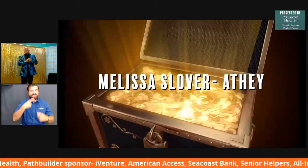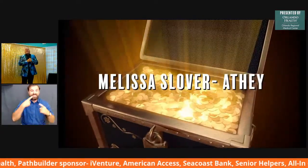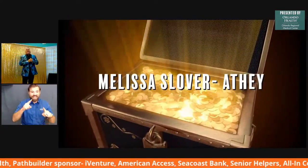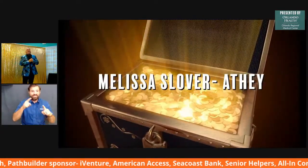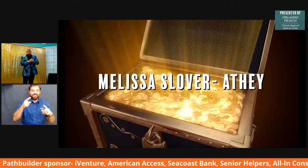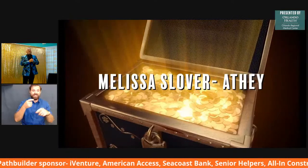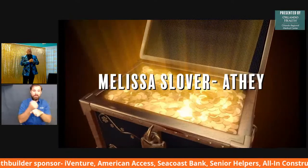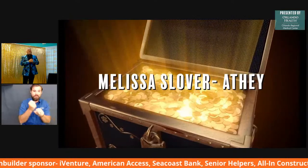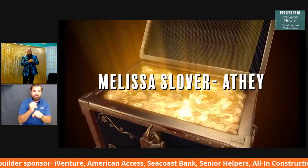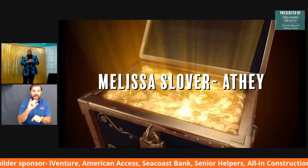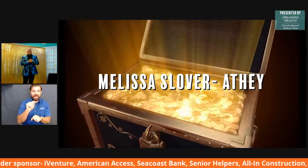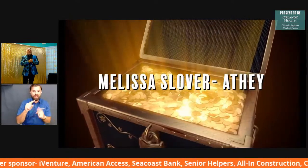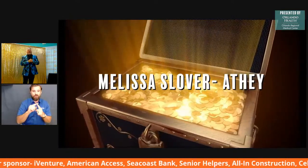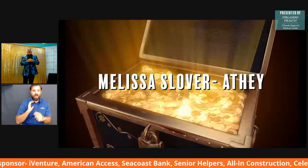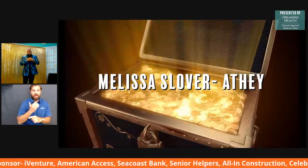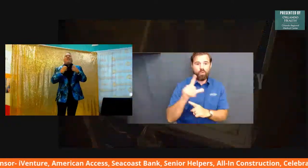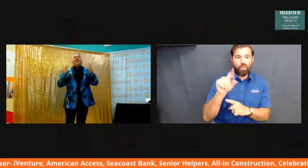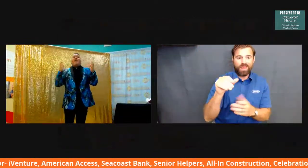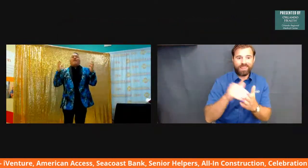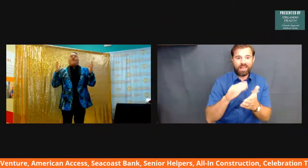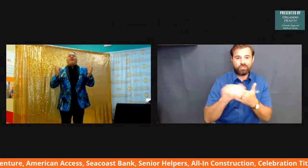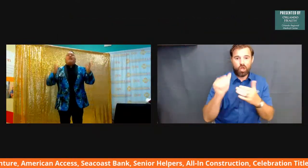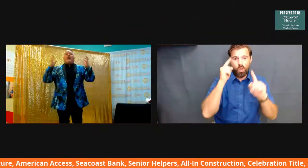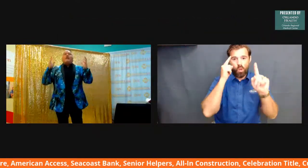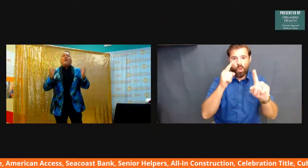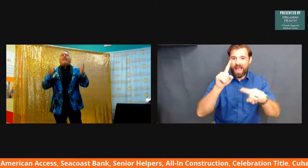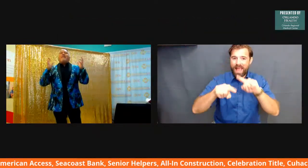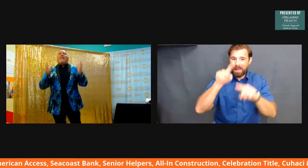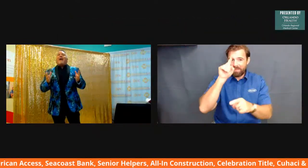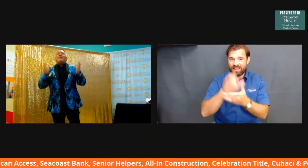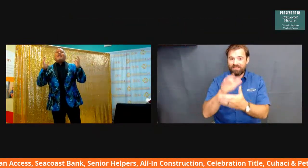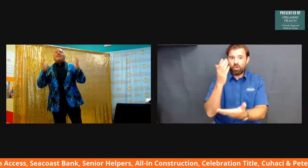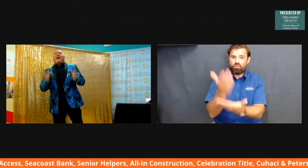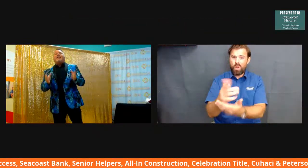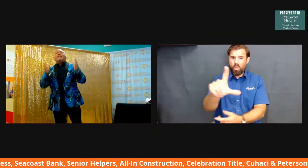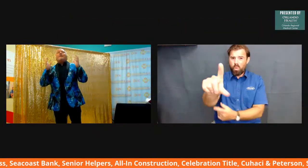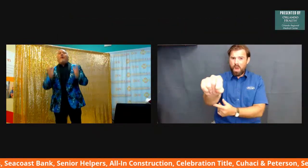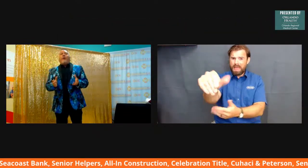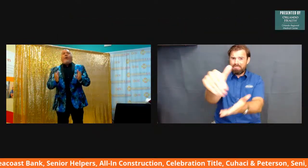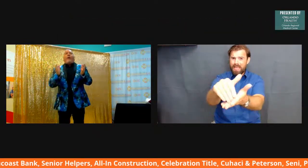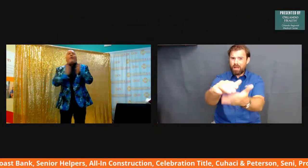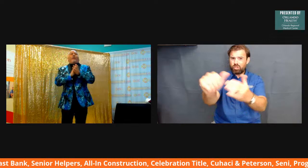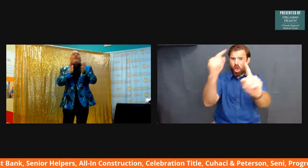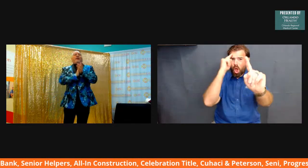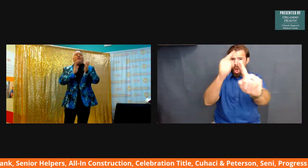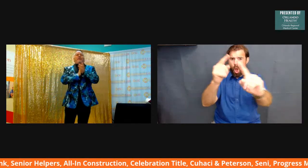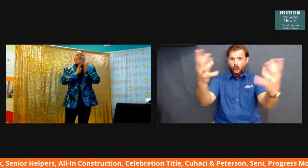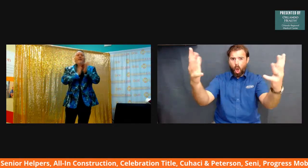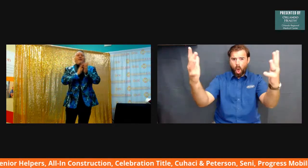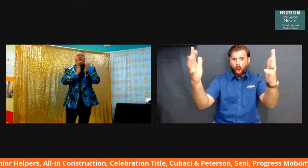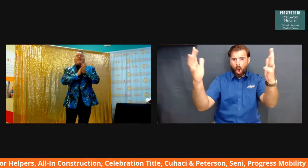our $20,000 goal this evening. I can't believe it. We reached $20,000 goal.